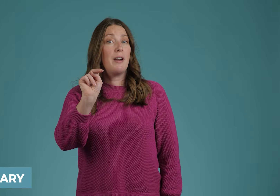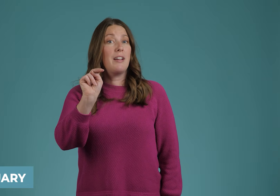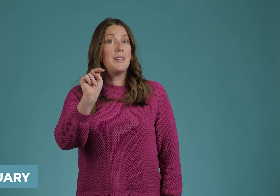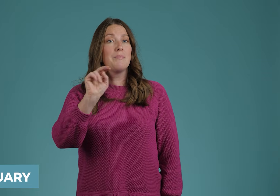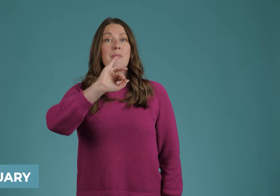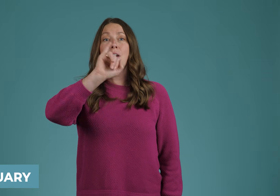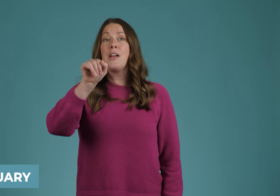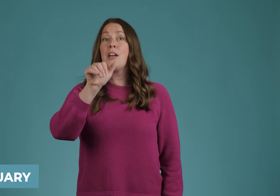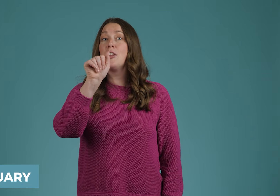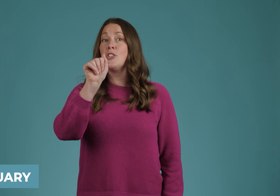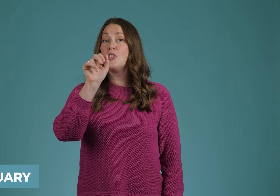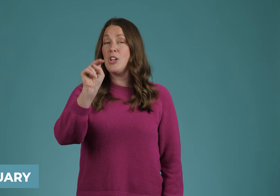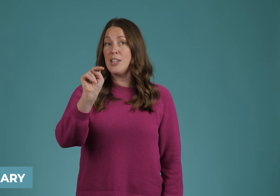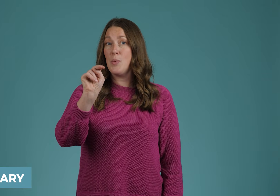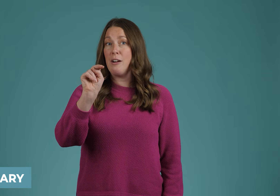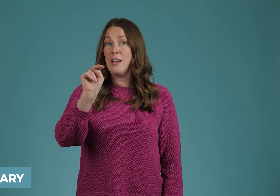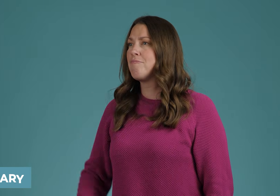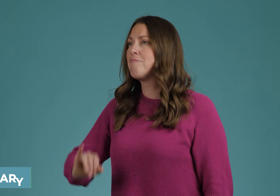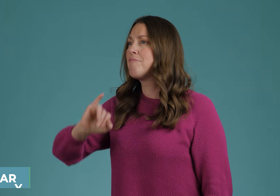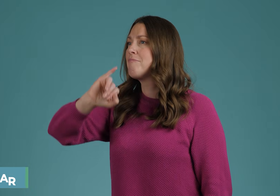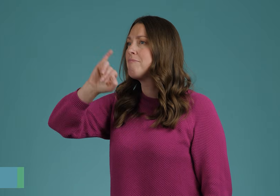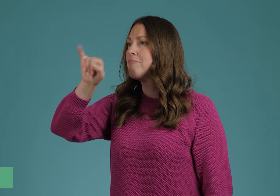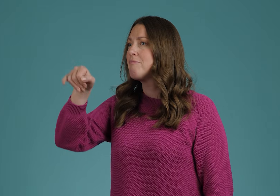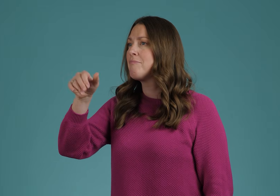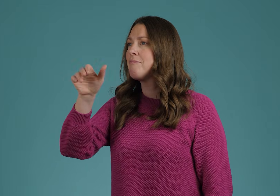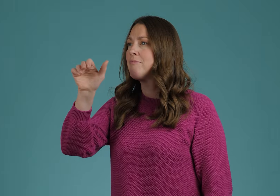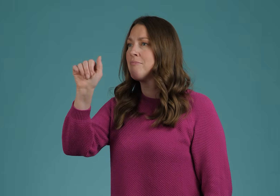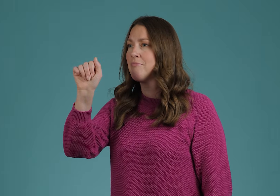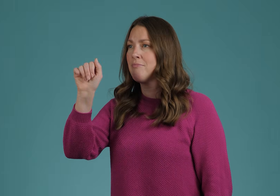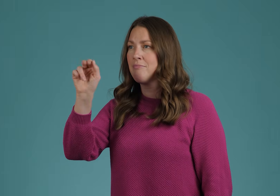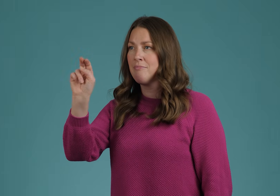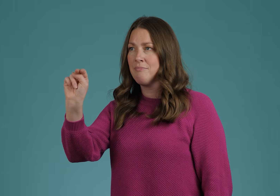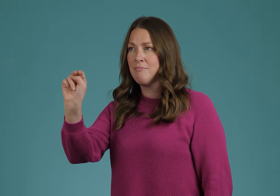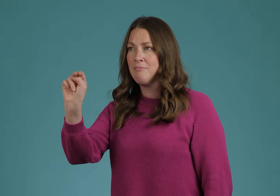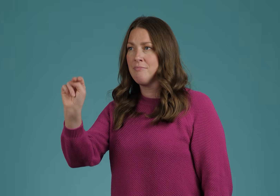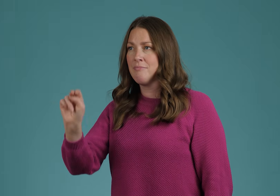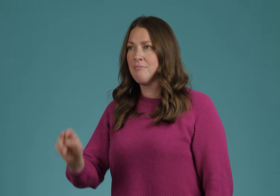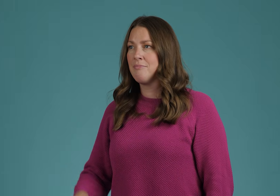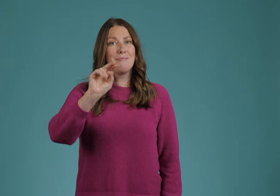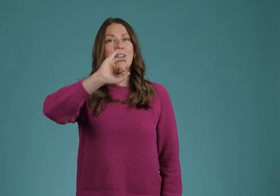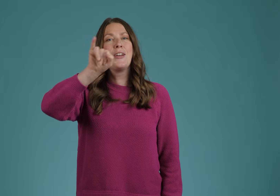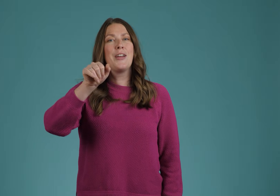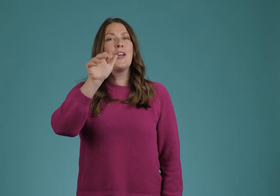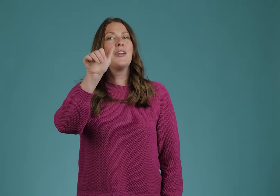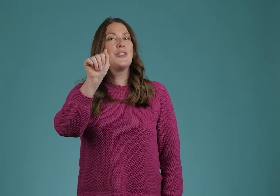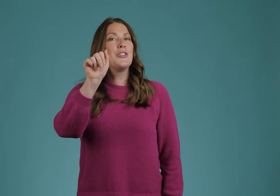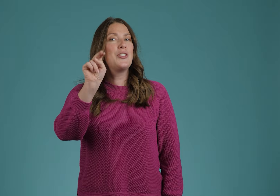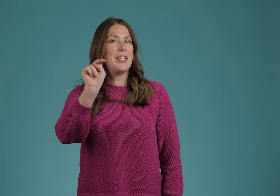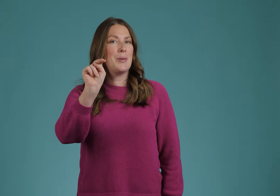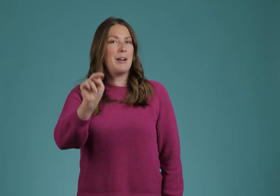January. January. Abbreviated J-A-N. January.